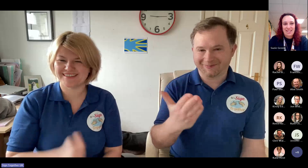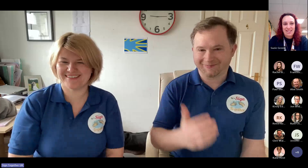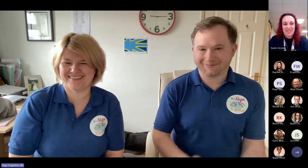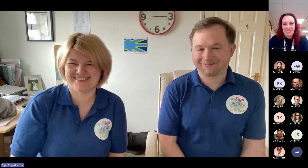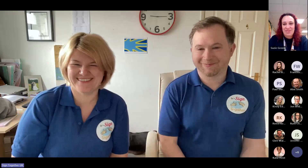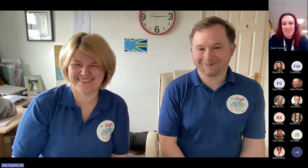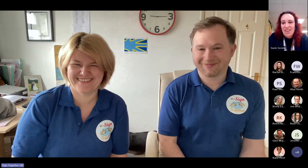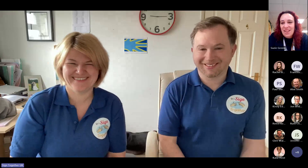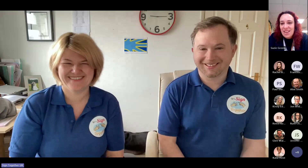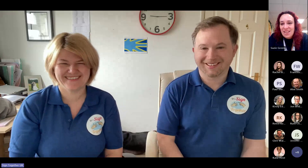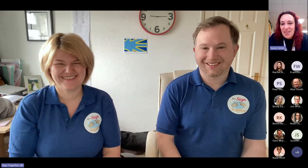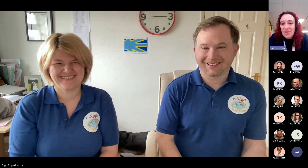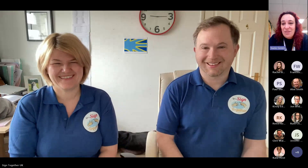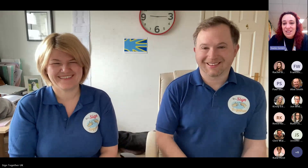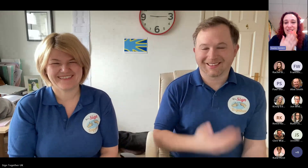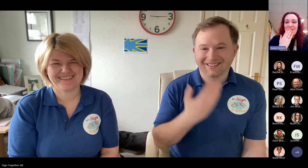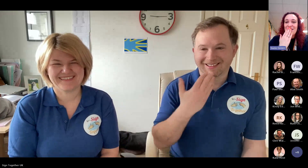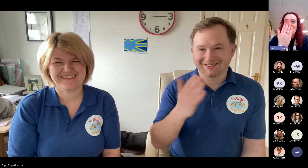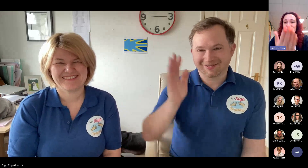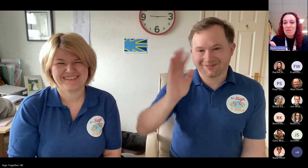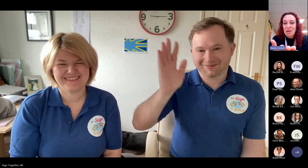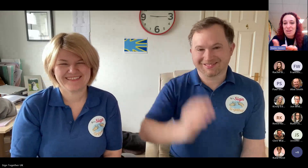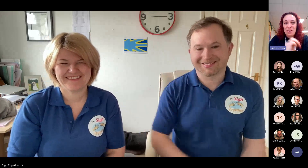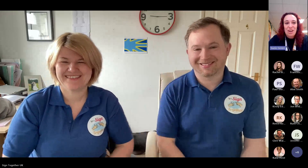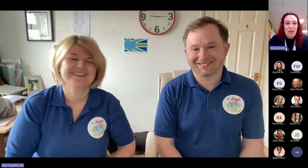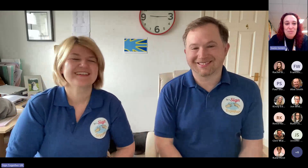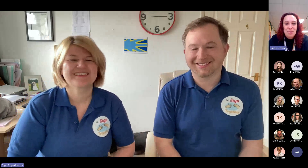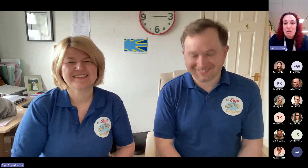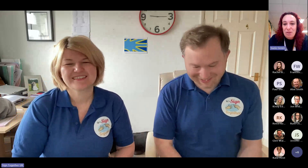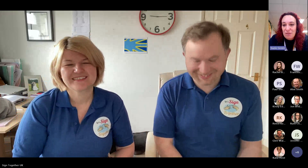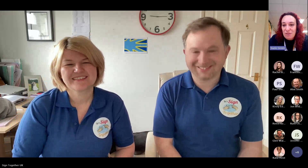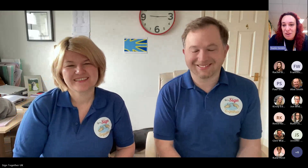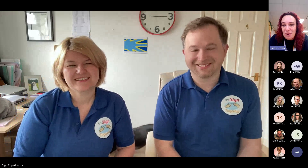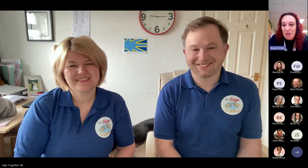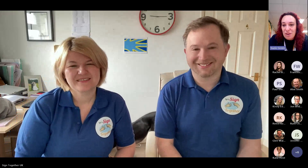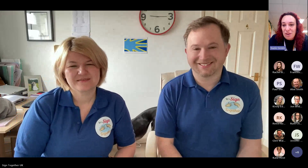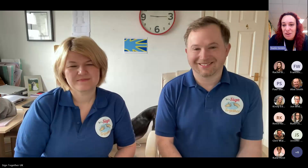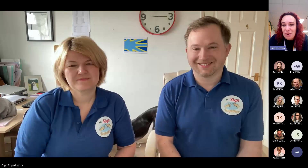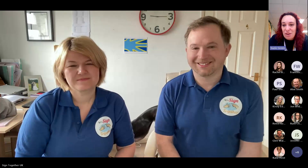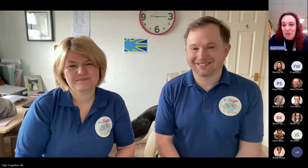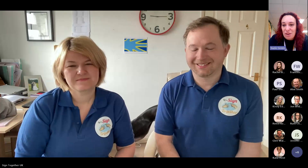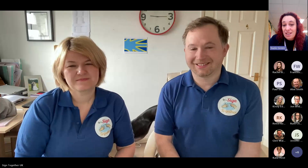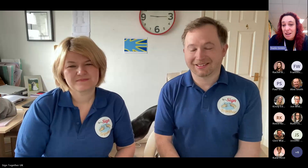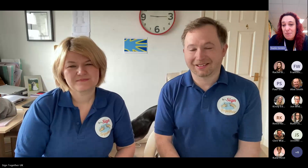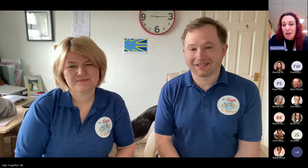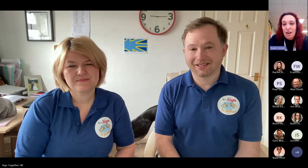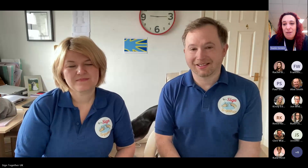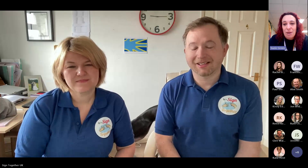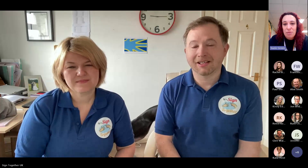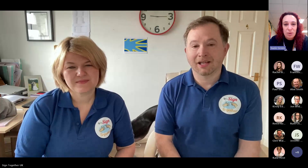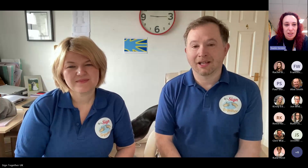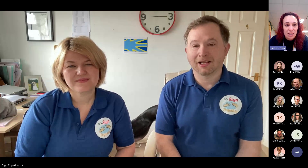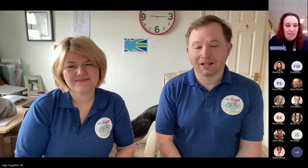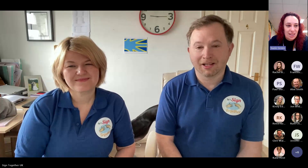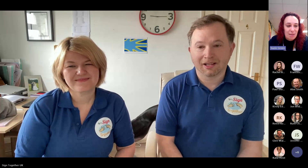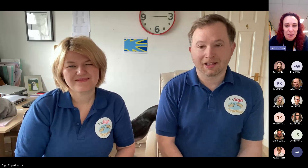Week. So firstly, thank you so much to both of you. I wasn't in yesterday, but I'm told yesterday's assembly